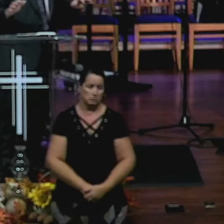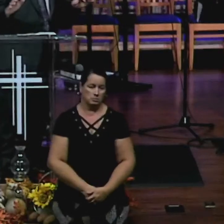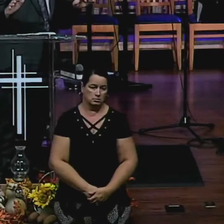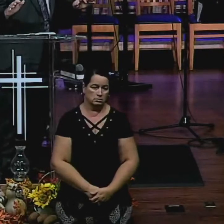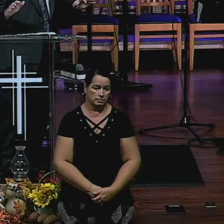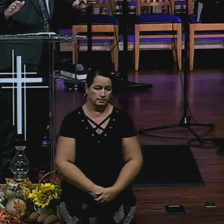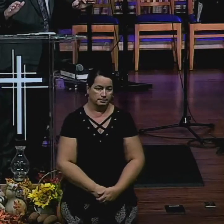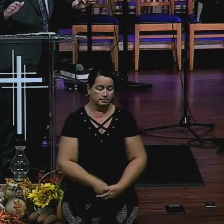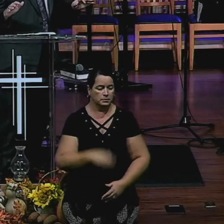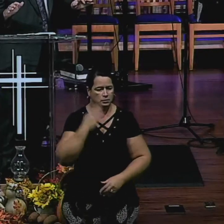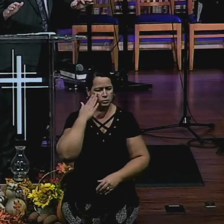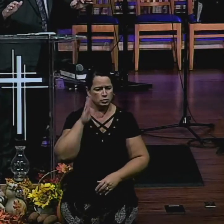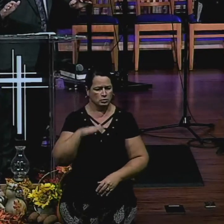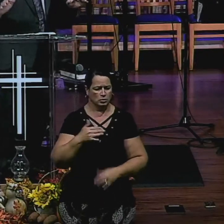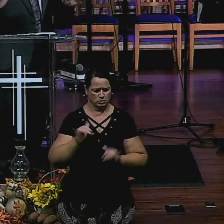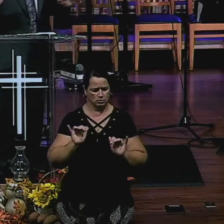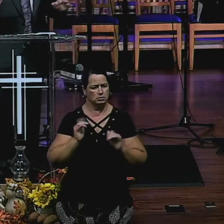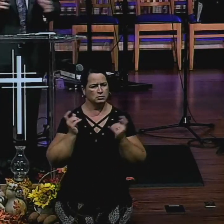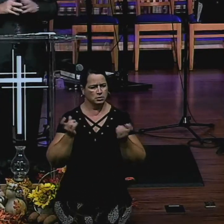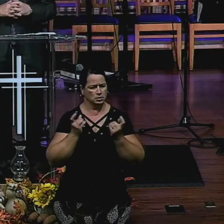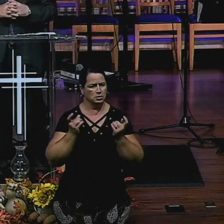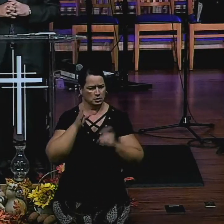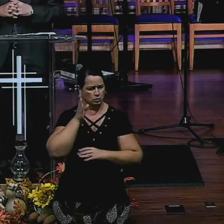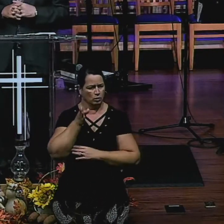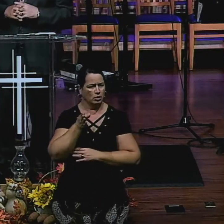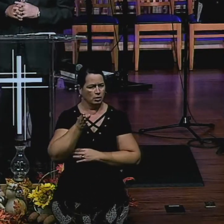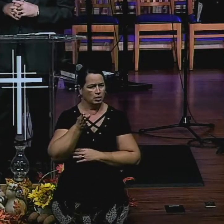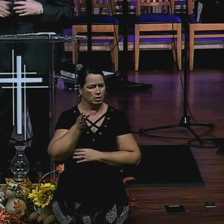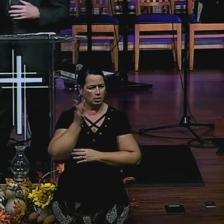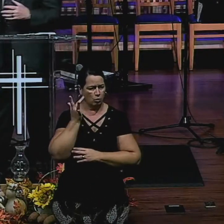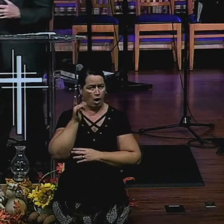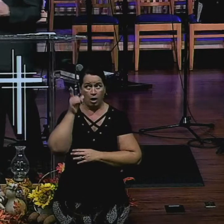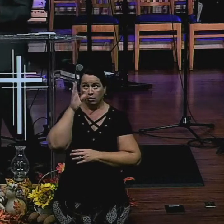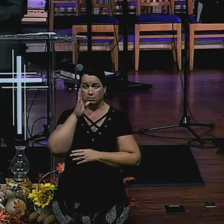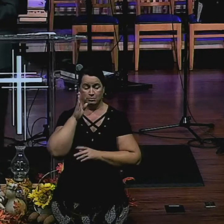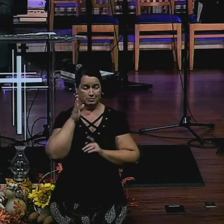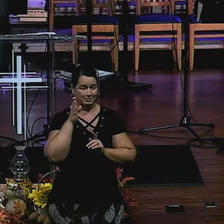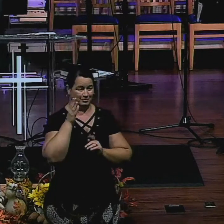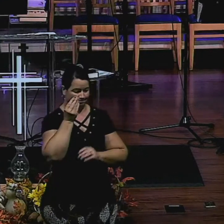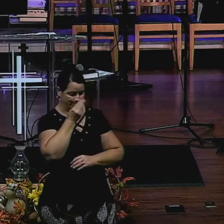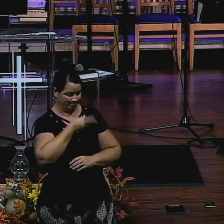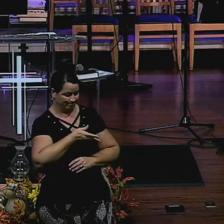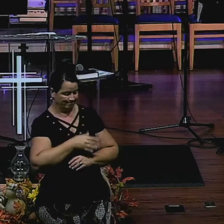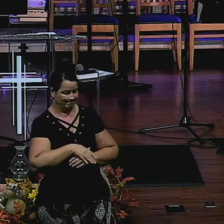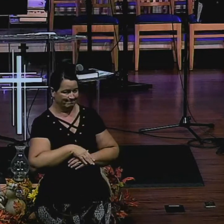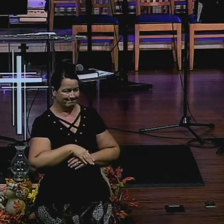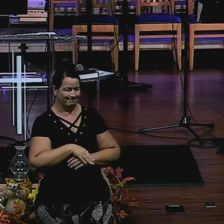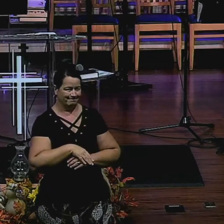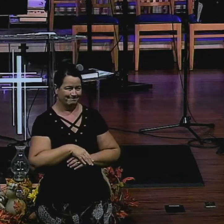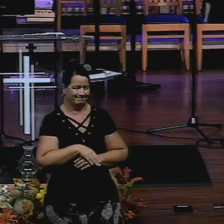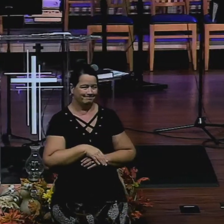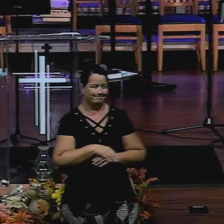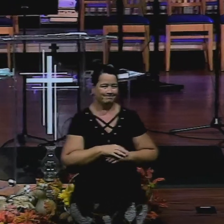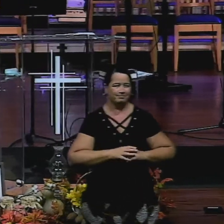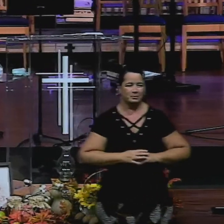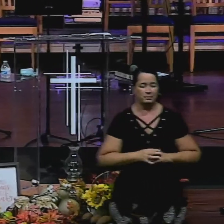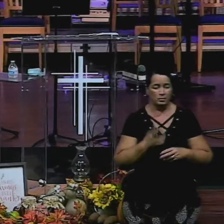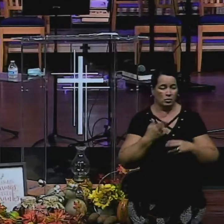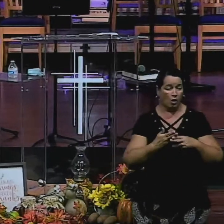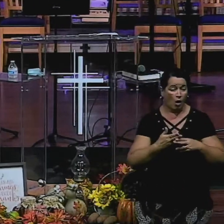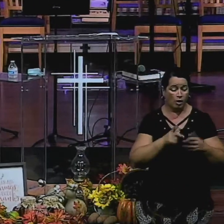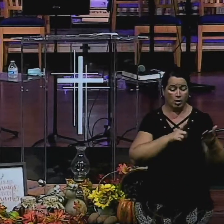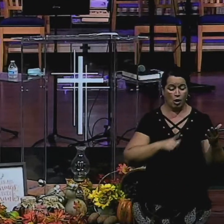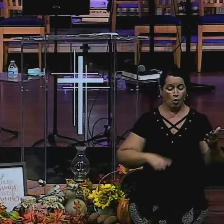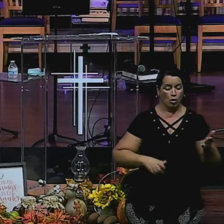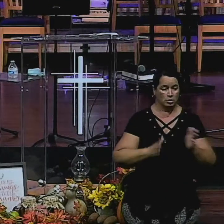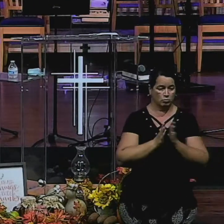know that we're still going to sin because our master, now he could never pray the Lord's Prayer. We call it the Lord's Prayer. That's bogus, because the Lord